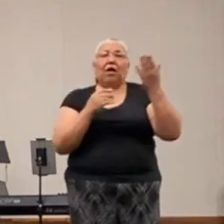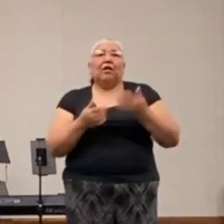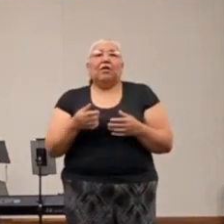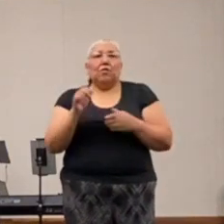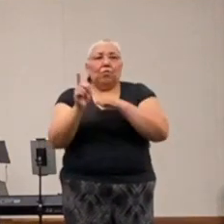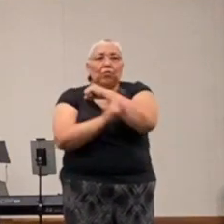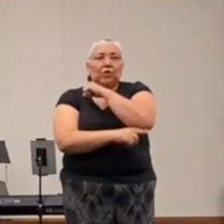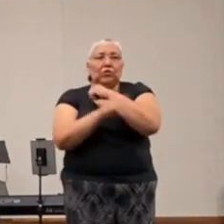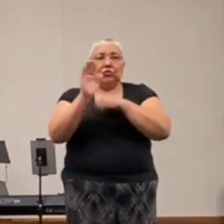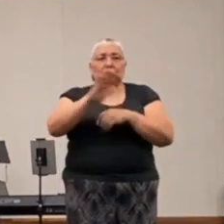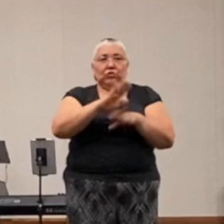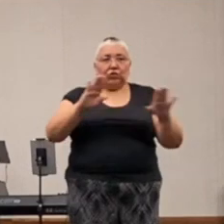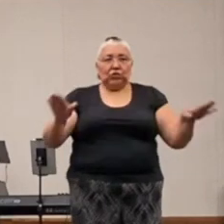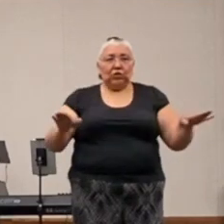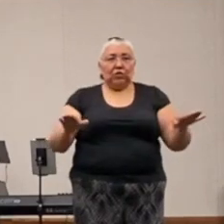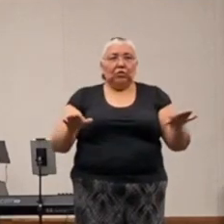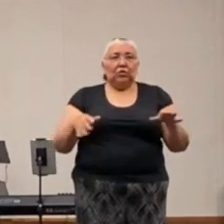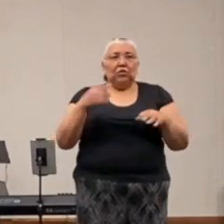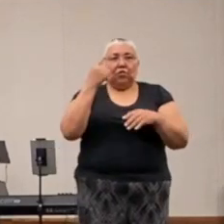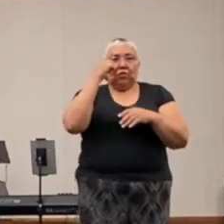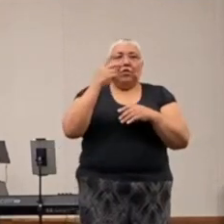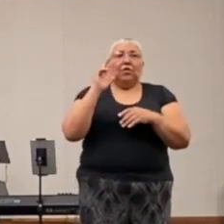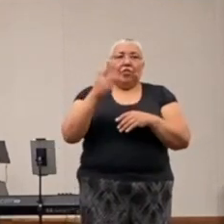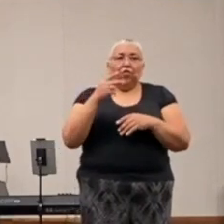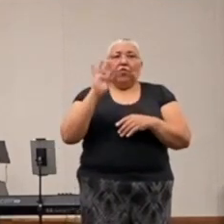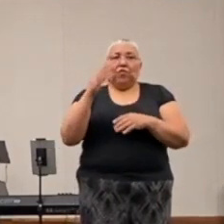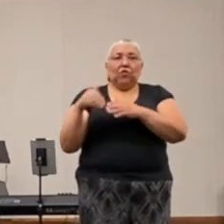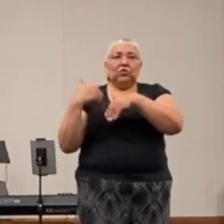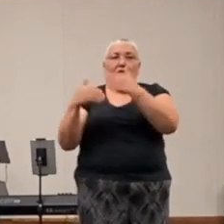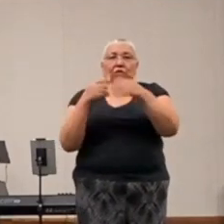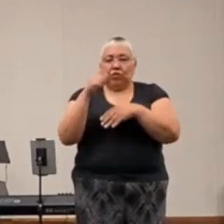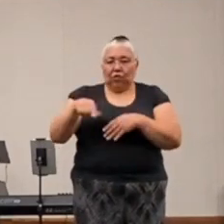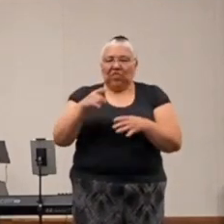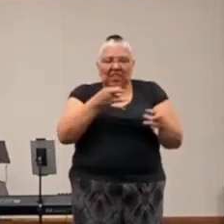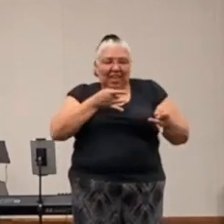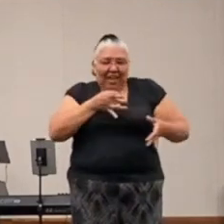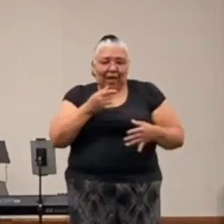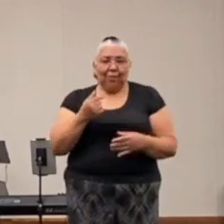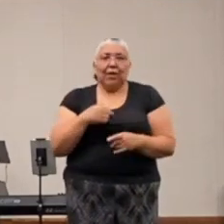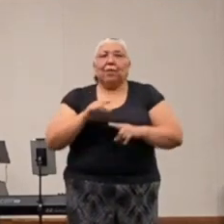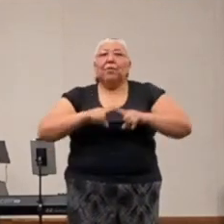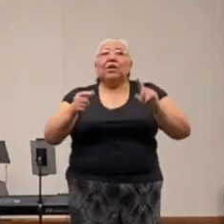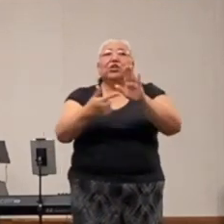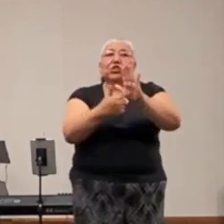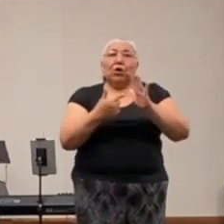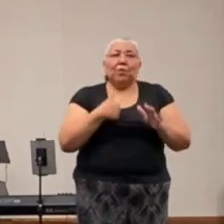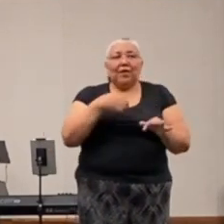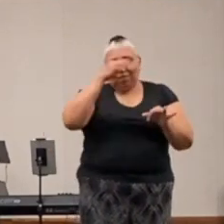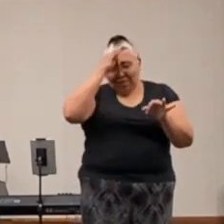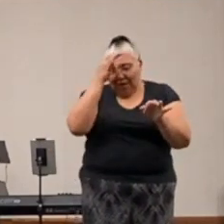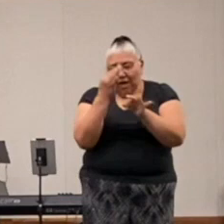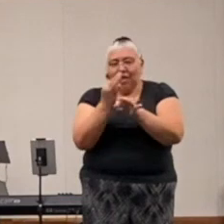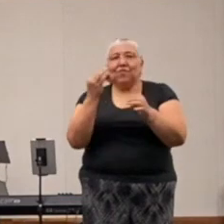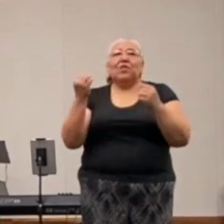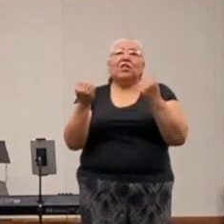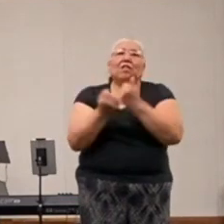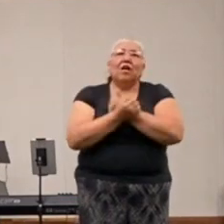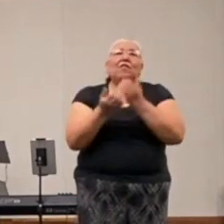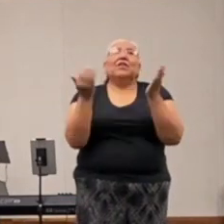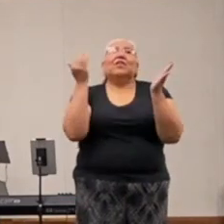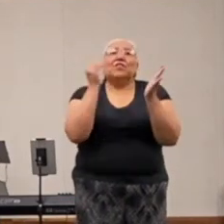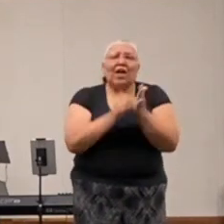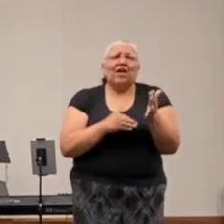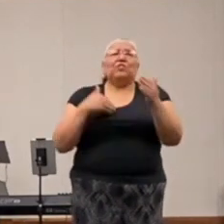for their father's iniquity, to the third and fourth generations of those who hate me, but showing faithful love to